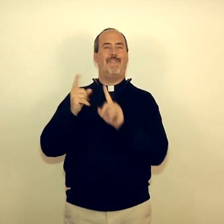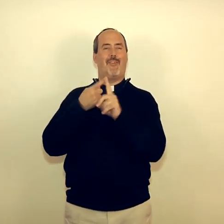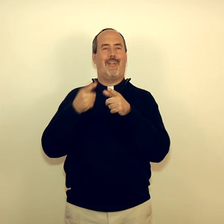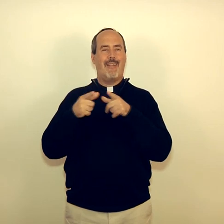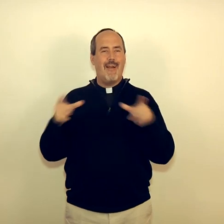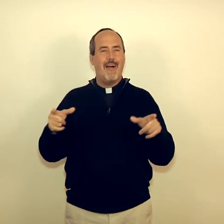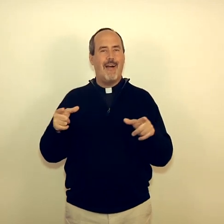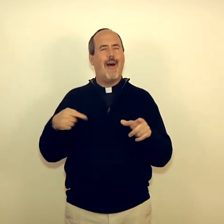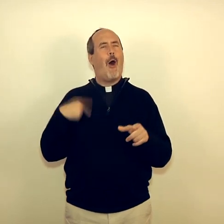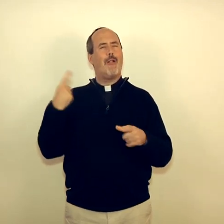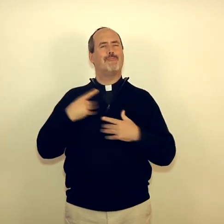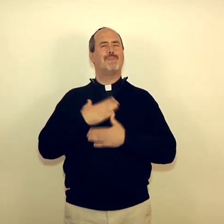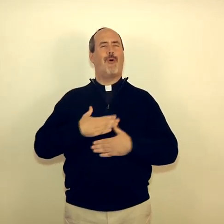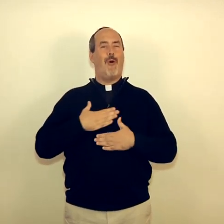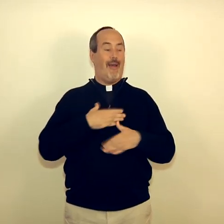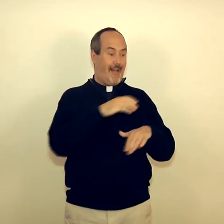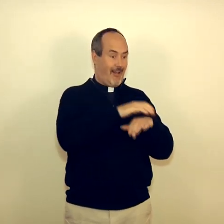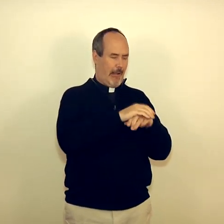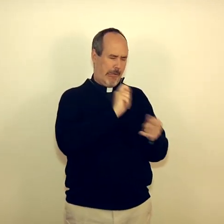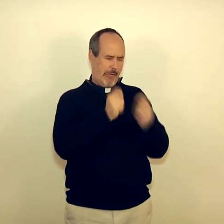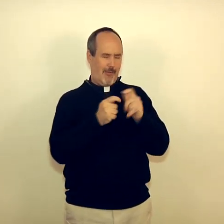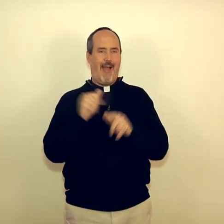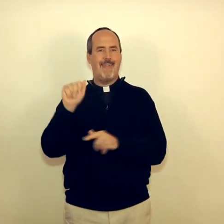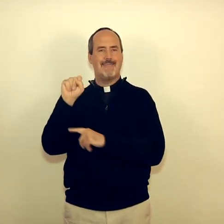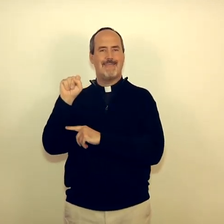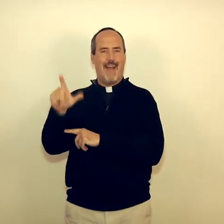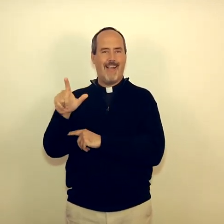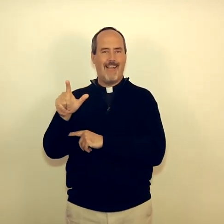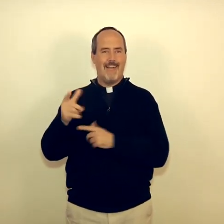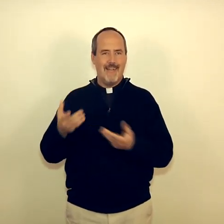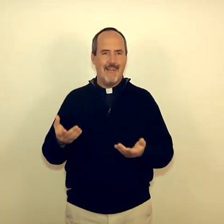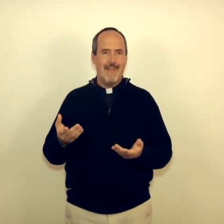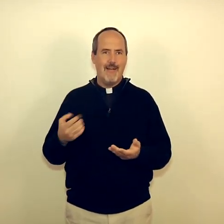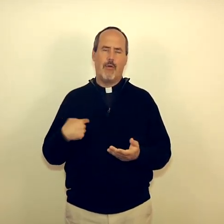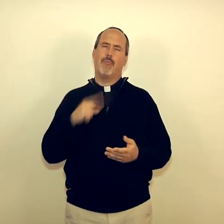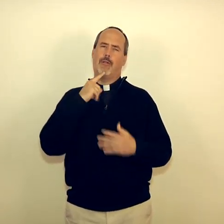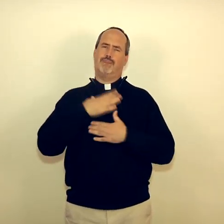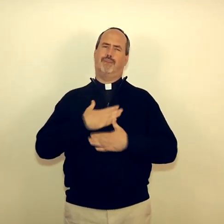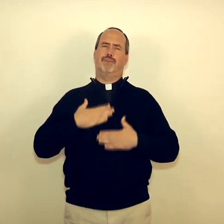phone, maybe tomorrow afternoon or Thursday.